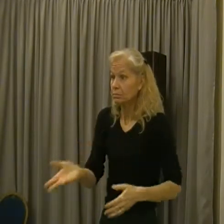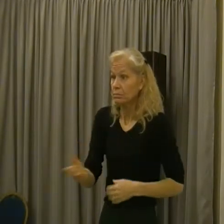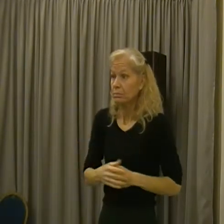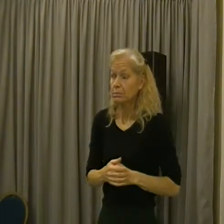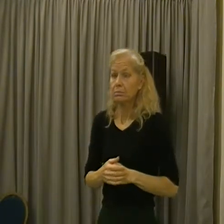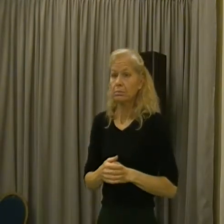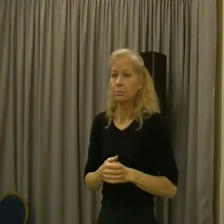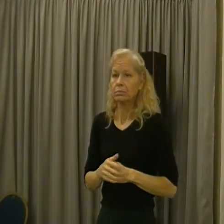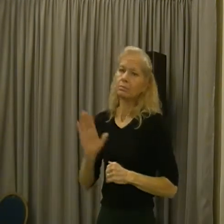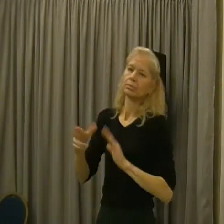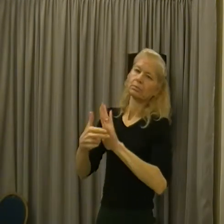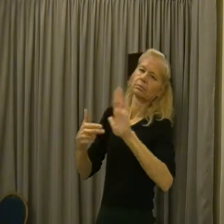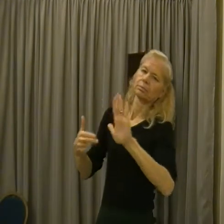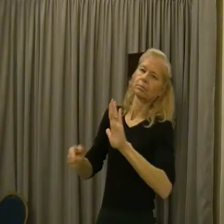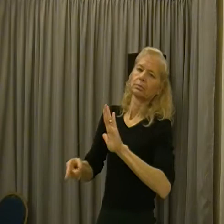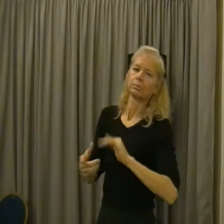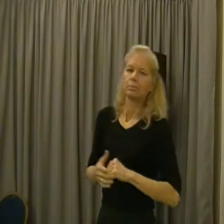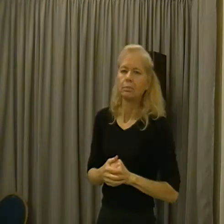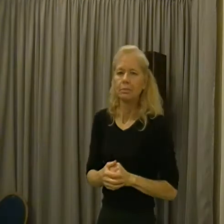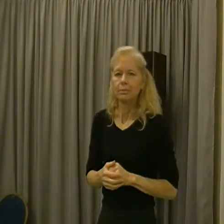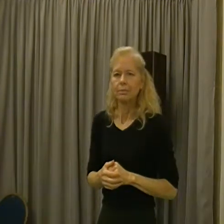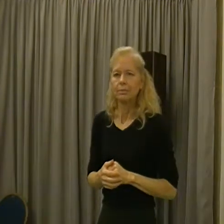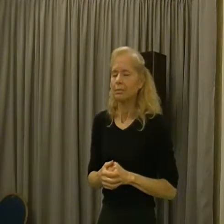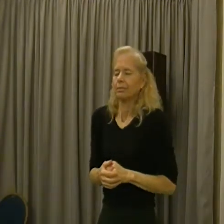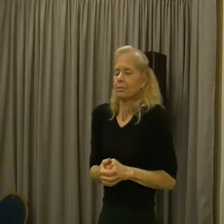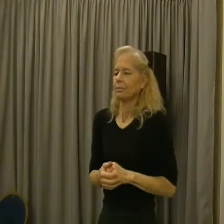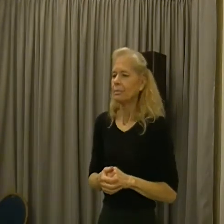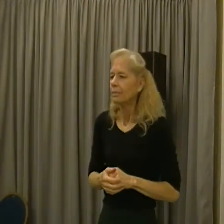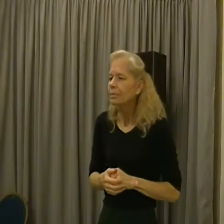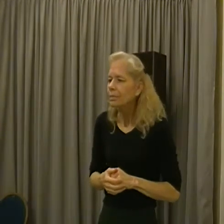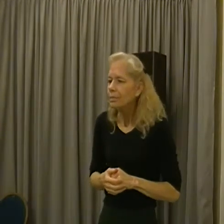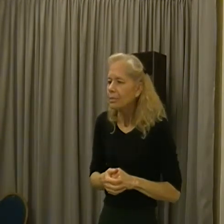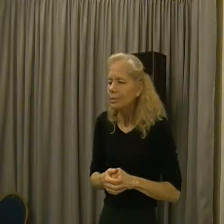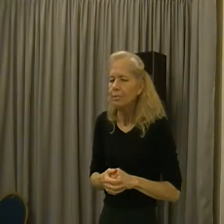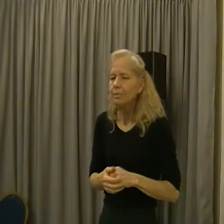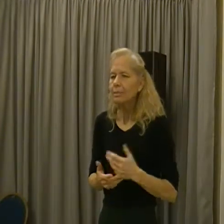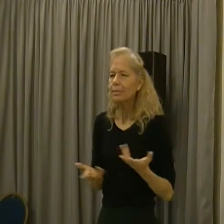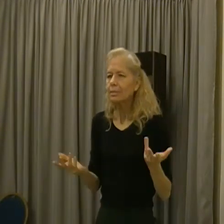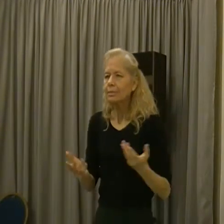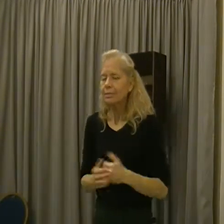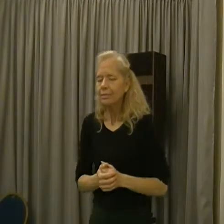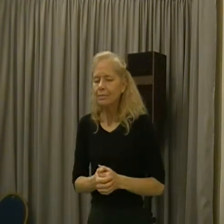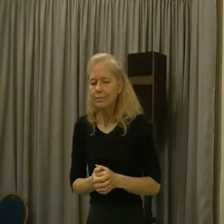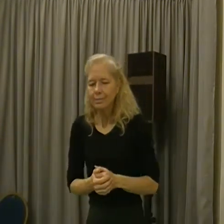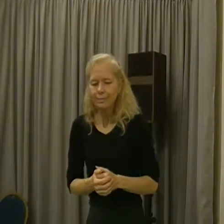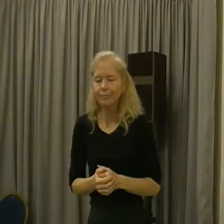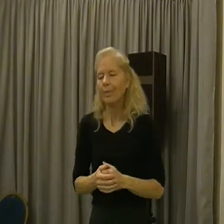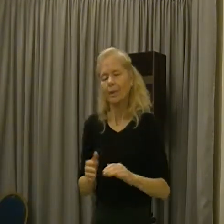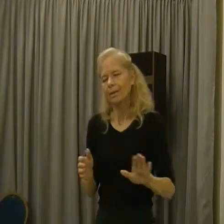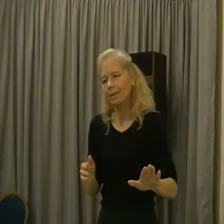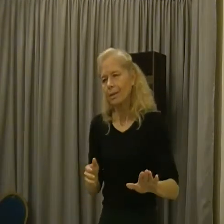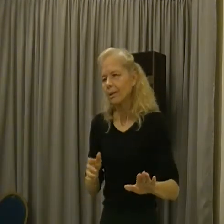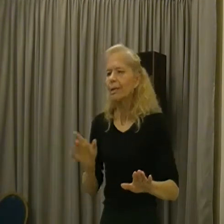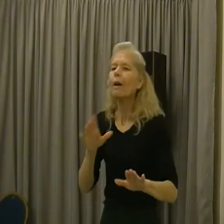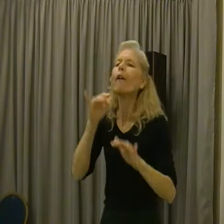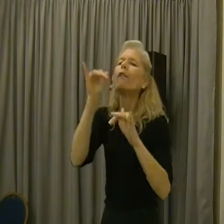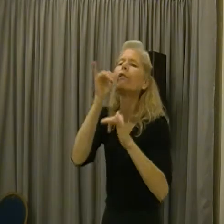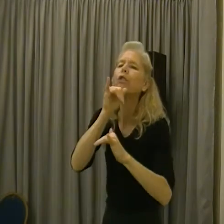riches. I'll explain to you, what I'm saying here. You see, why does the rich man